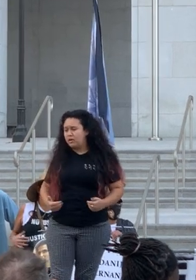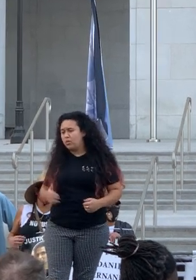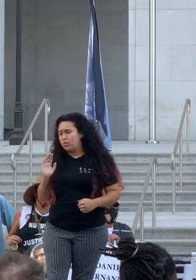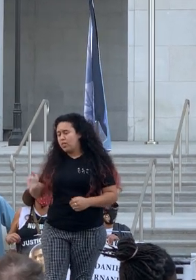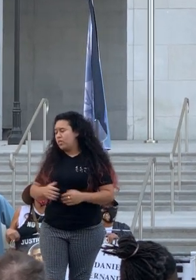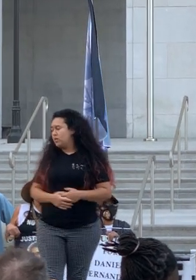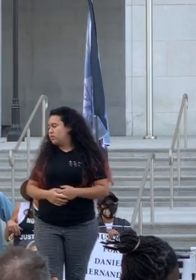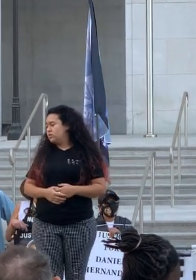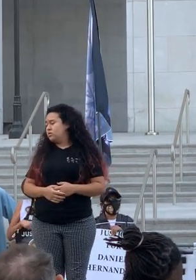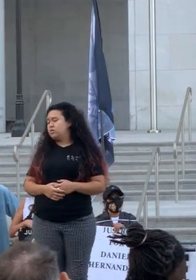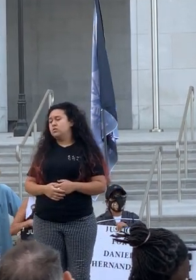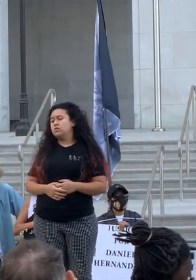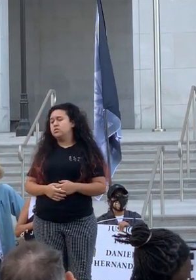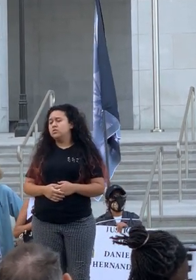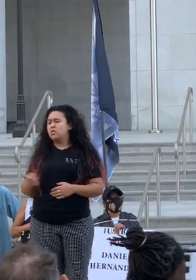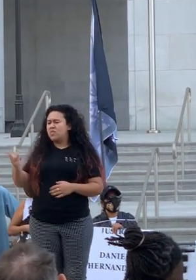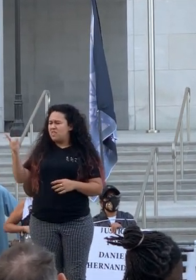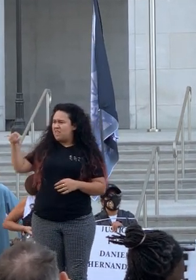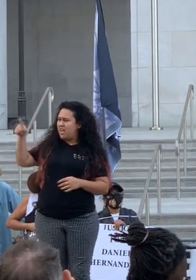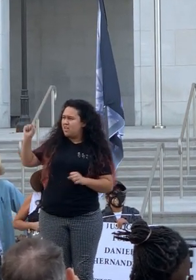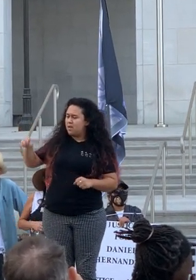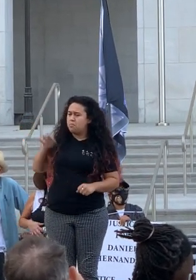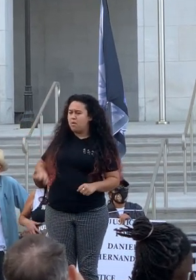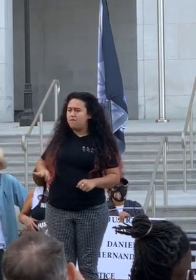to make a buck.